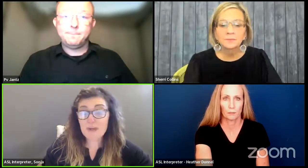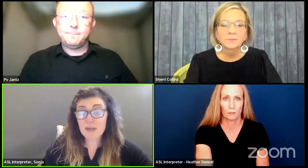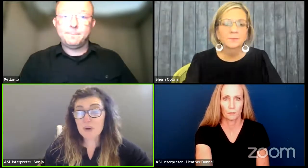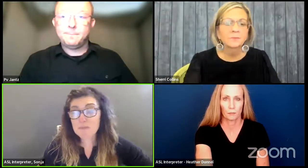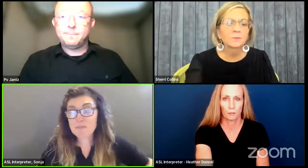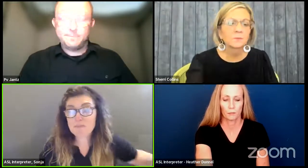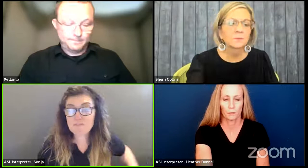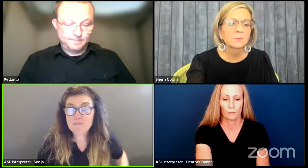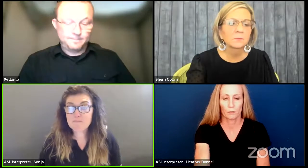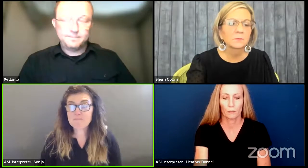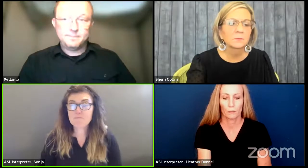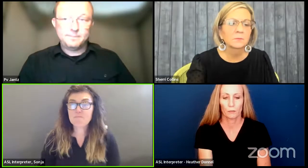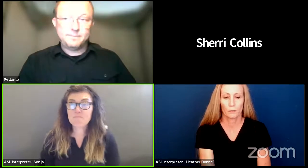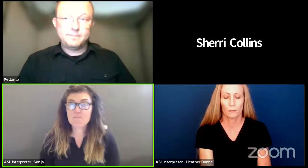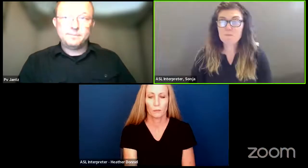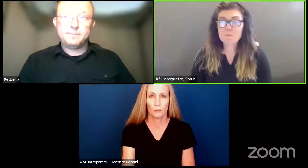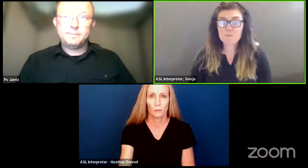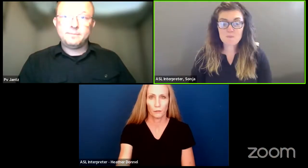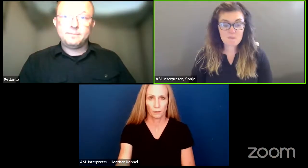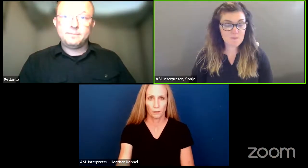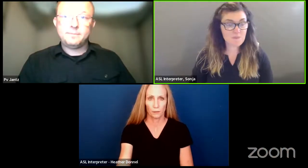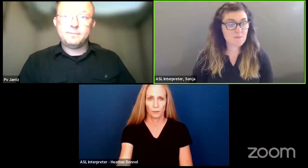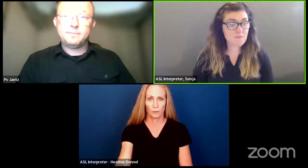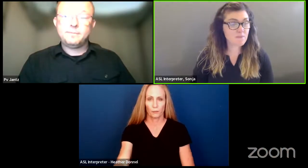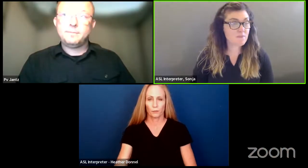All right, anyone?